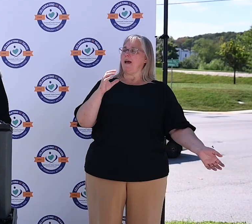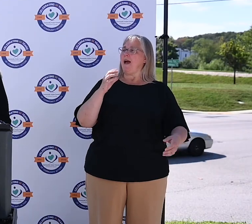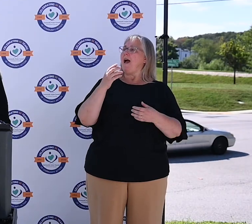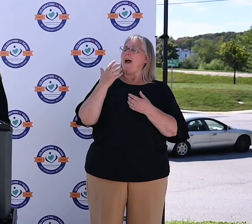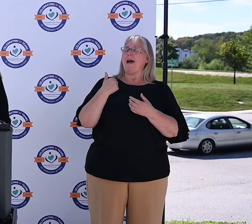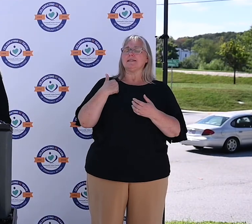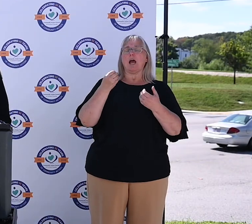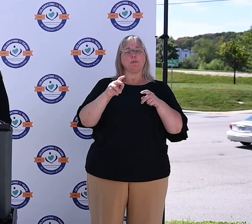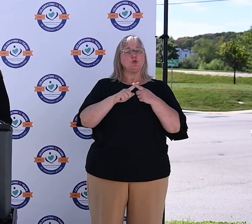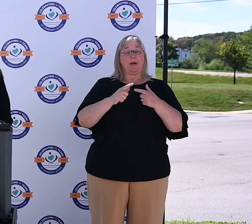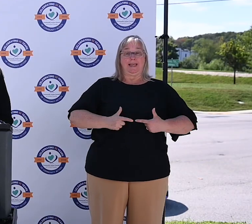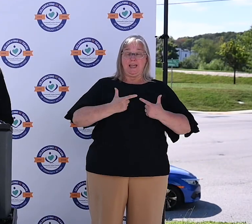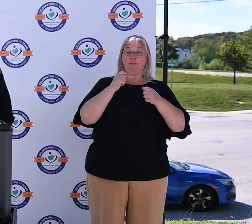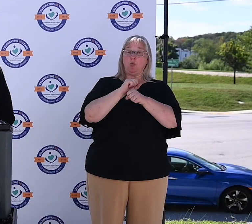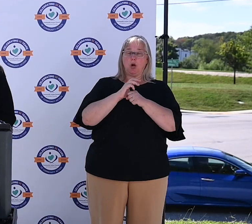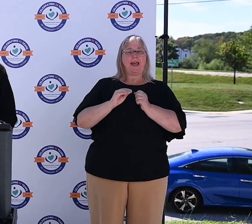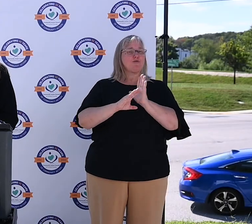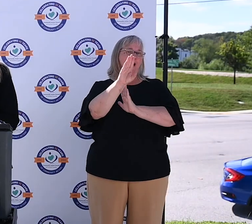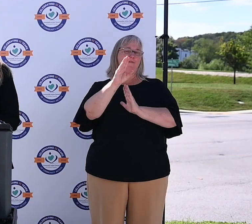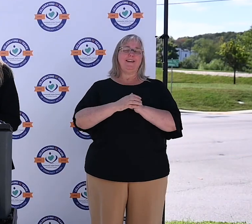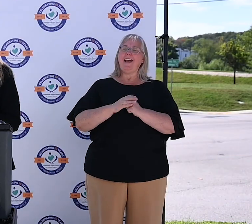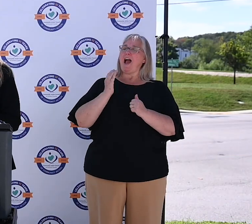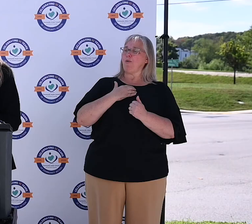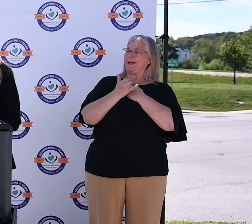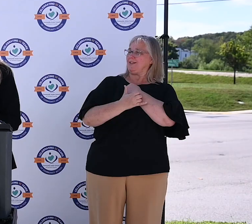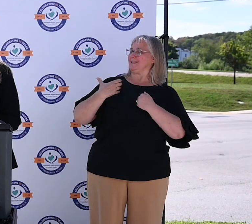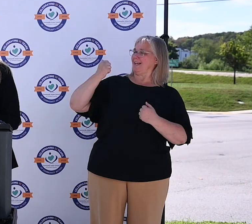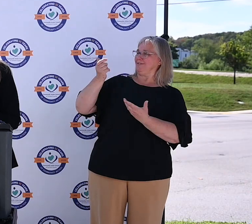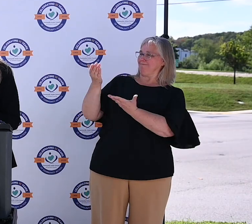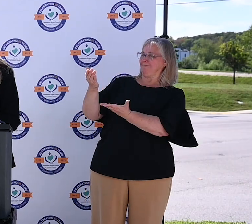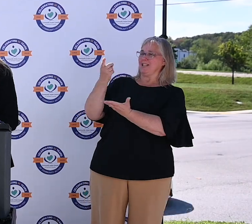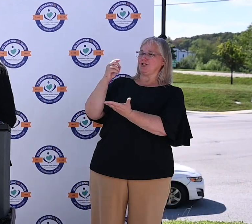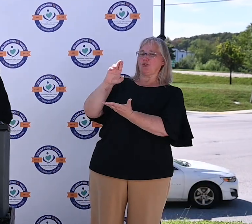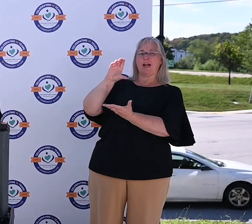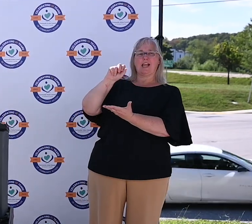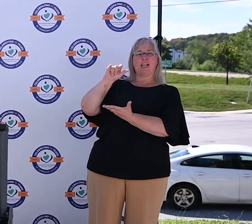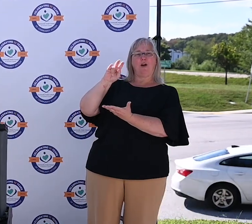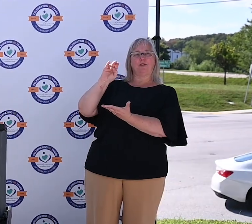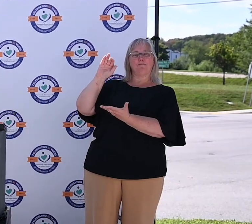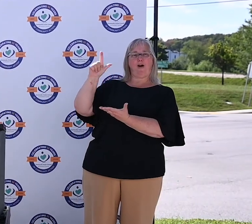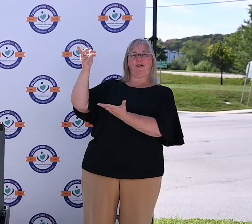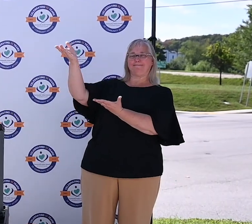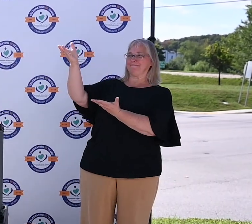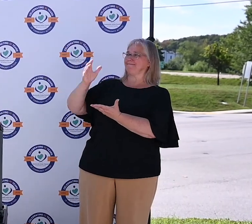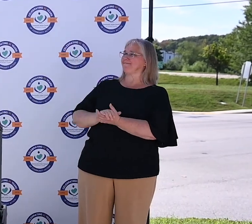opportunity to live, work, and thrive. Our county executive, Dr. Calvin Ball.